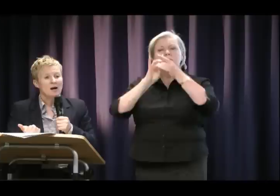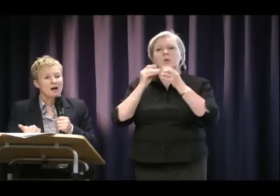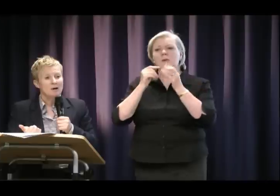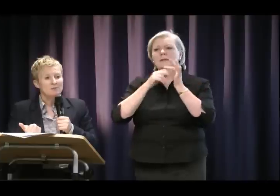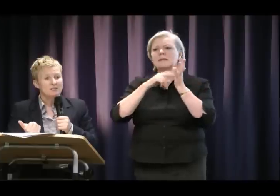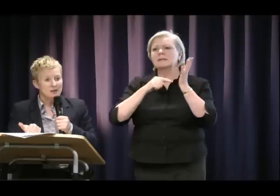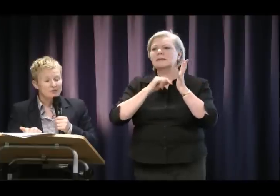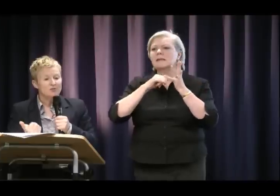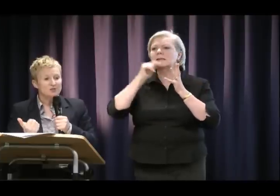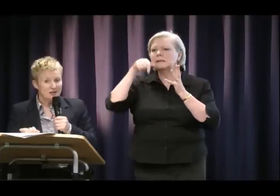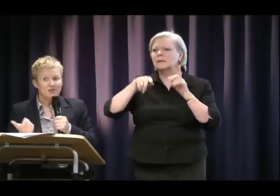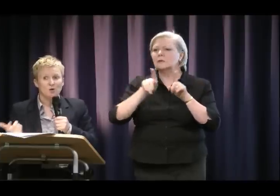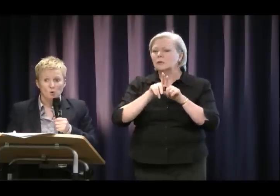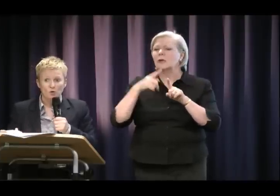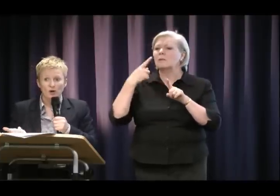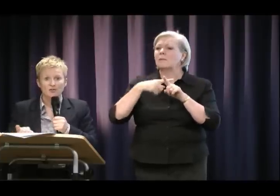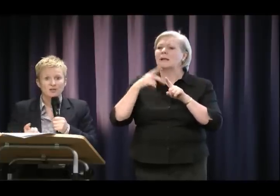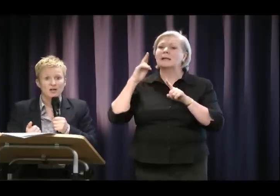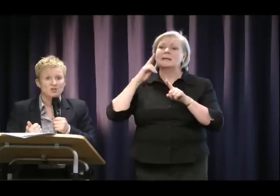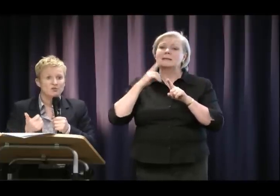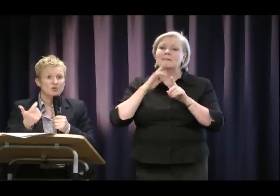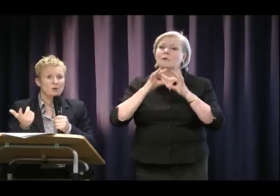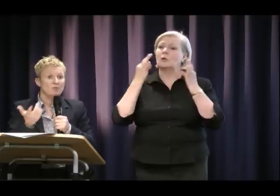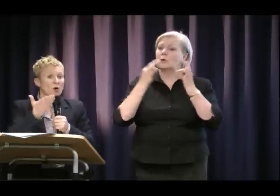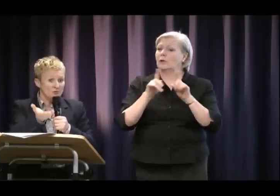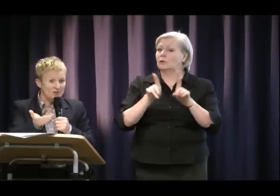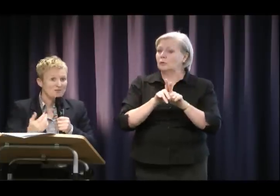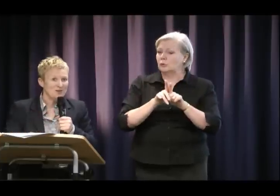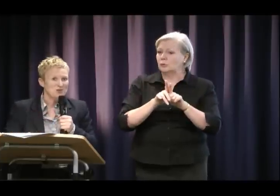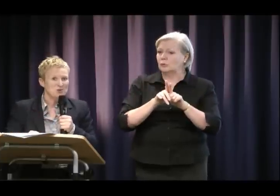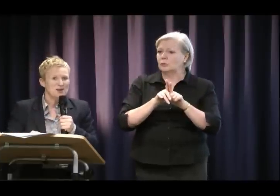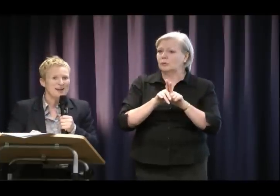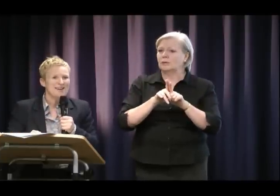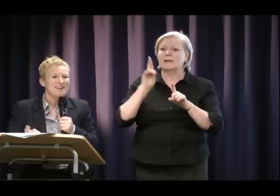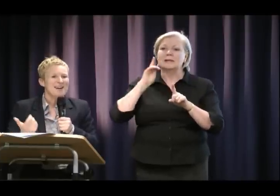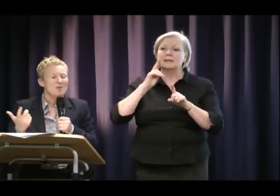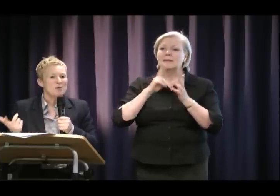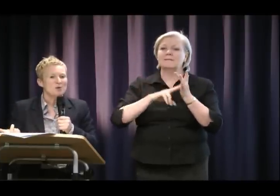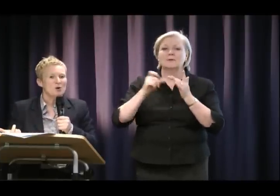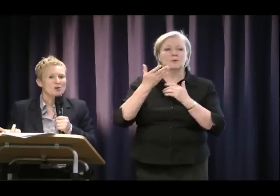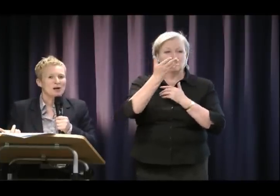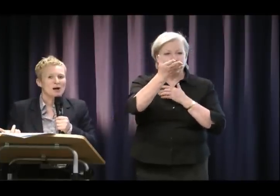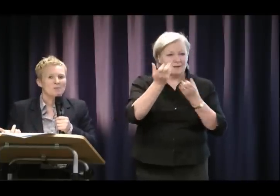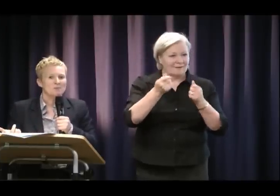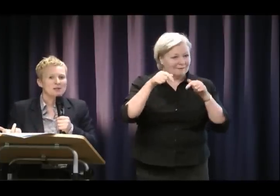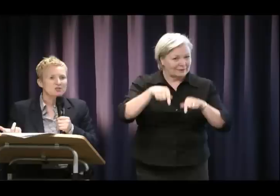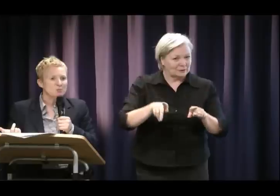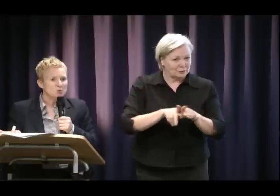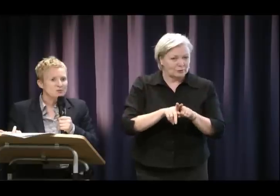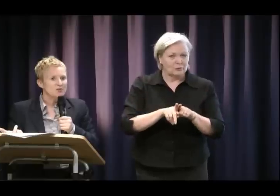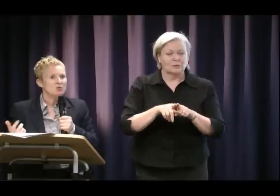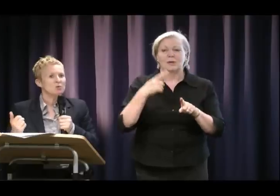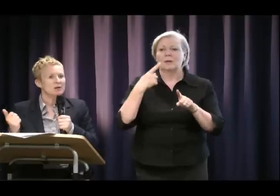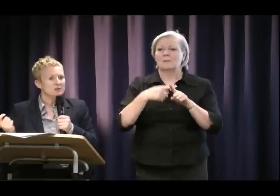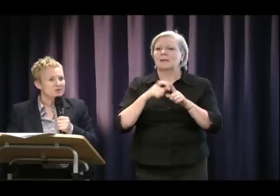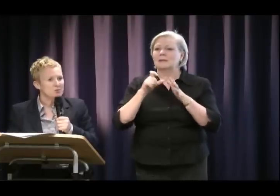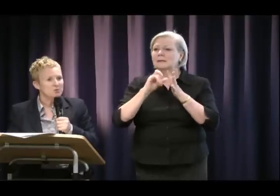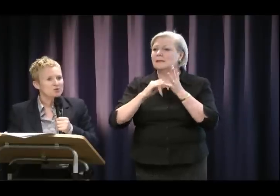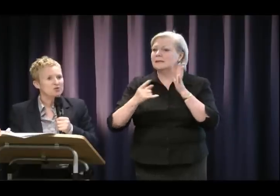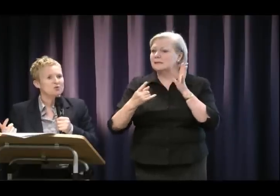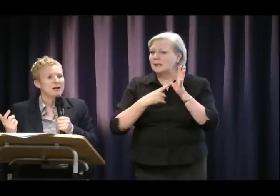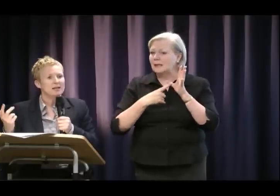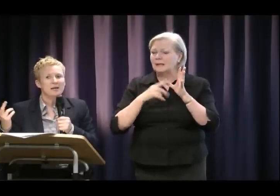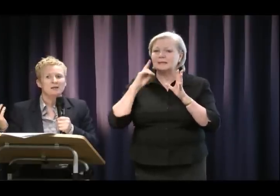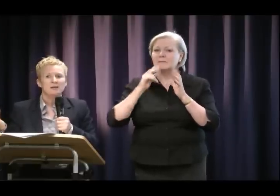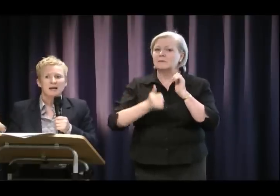other deaf sector organisations. So we've got Deaf Victoria, we've got Deaf Sports Victoria, Deaf